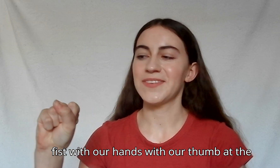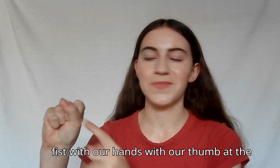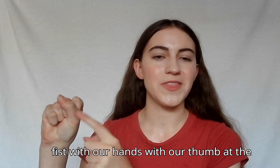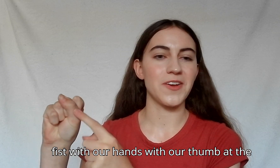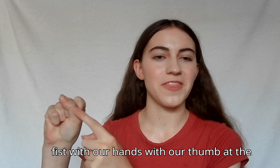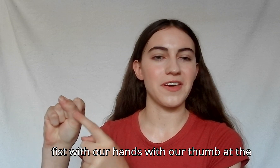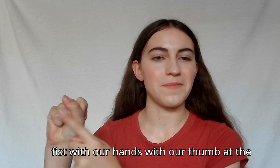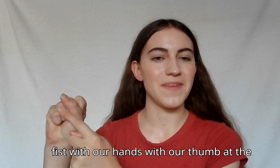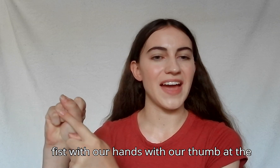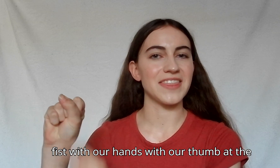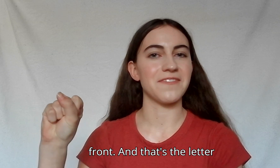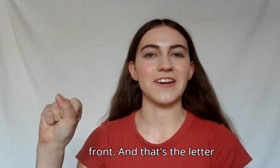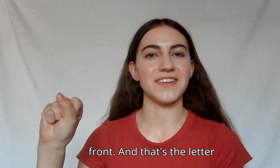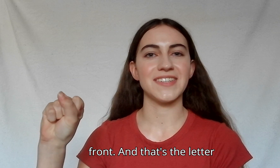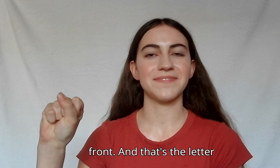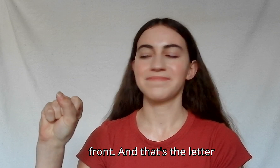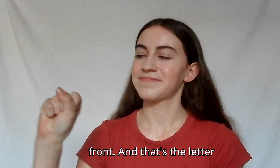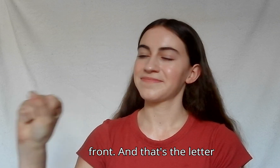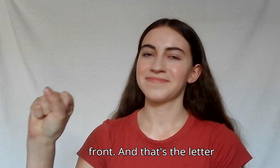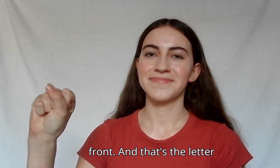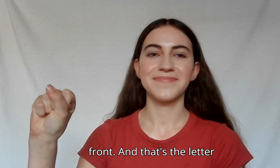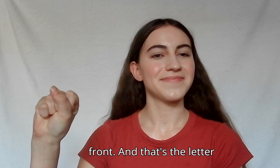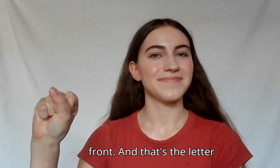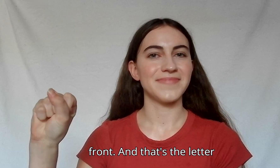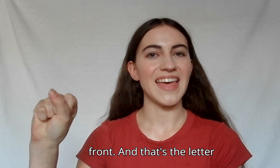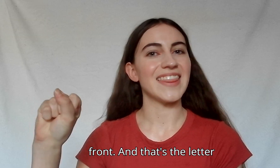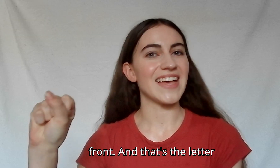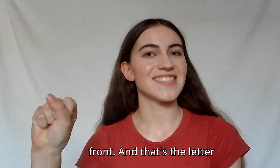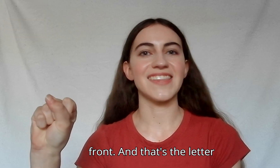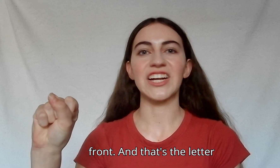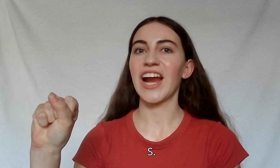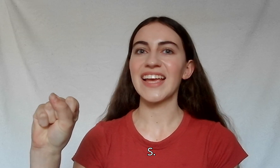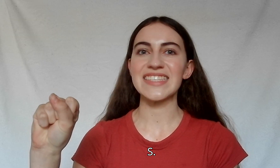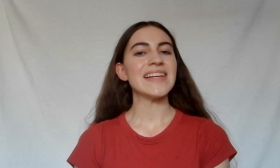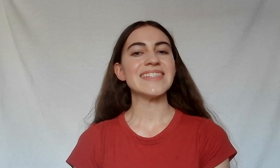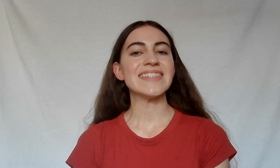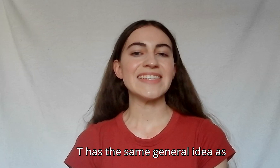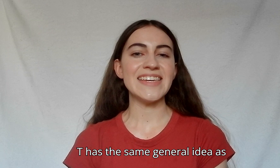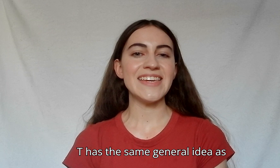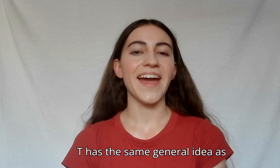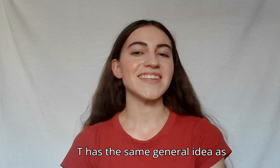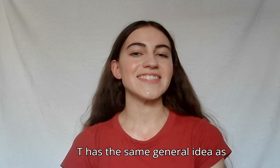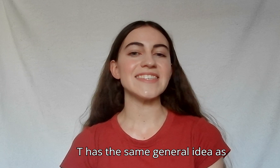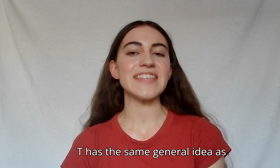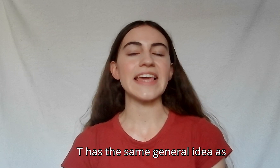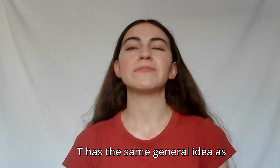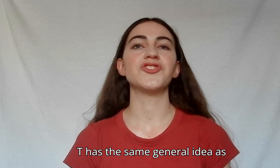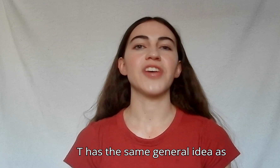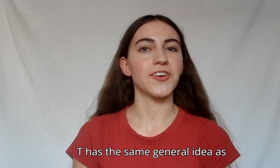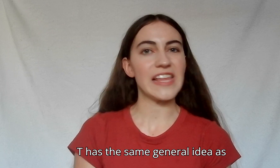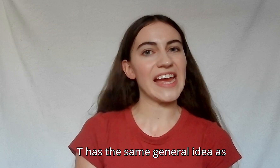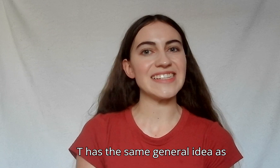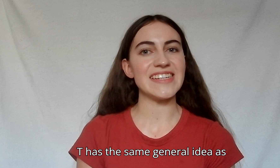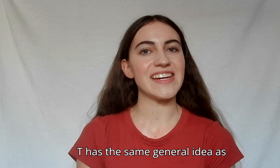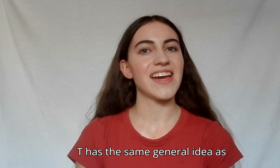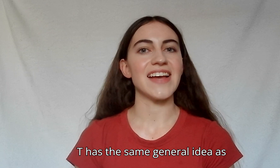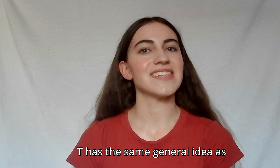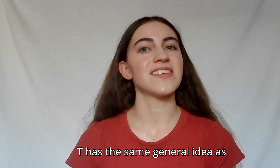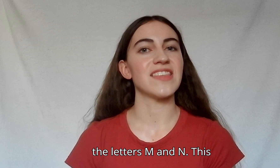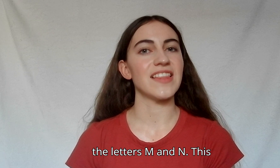with our thumb at the front. And that's the letter S. T has the same general idea as the